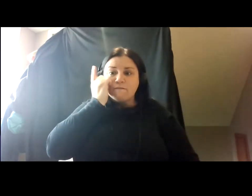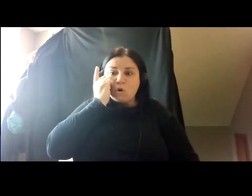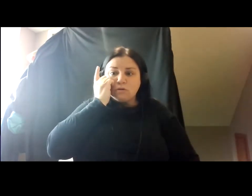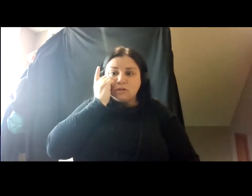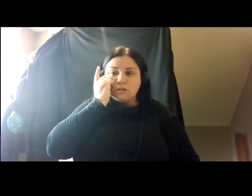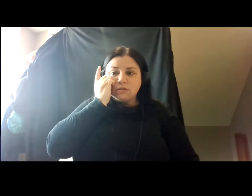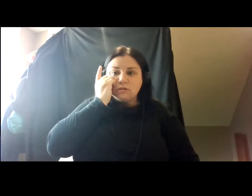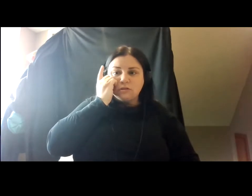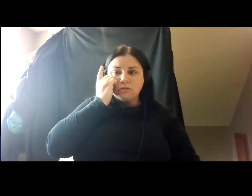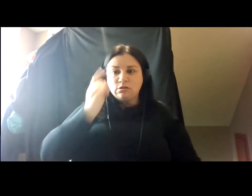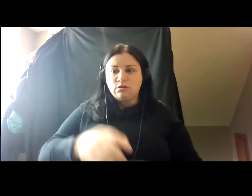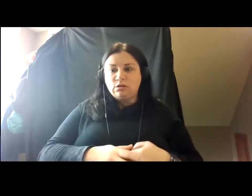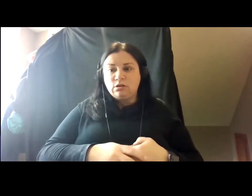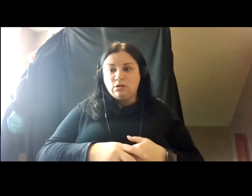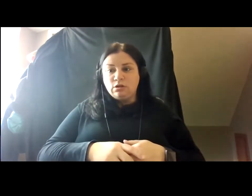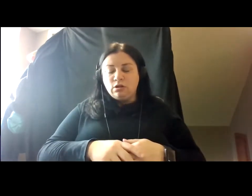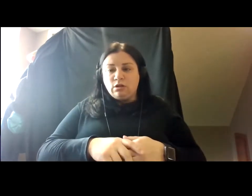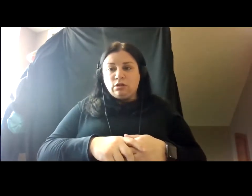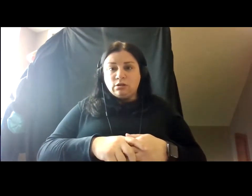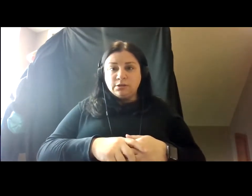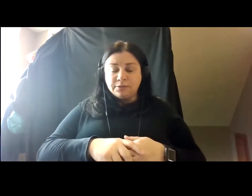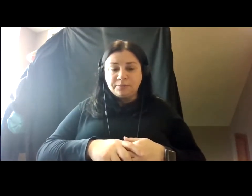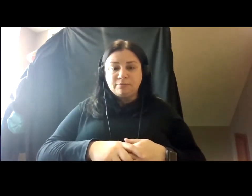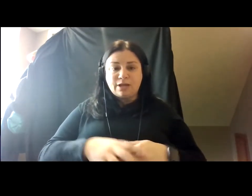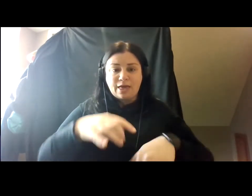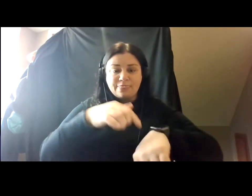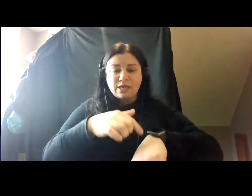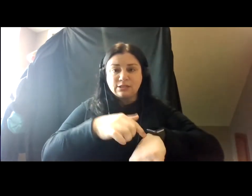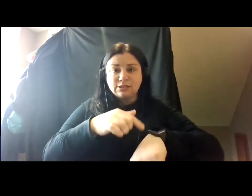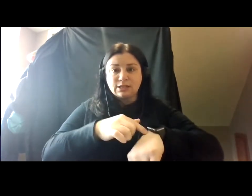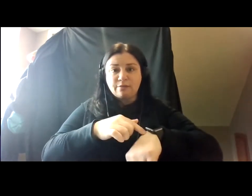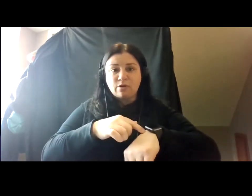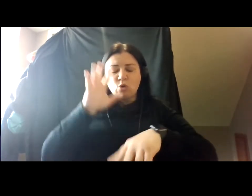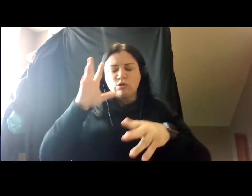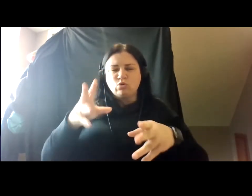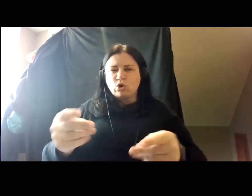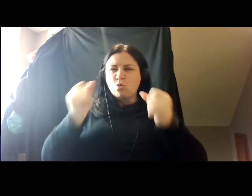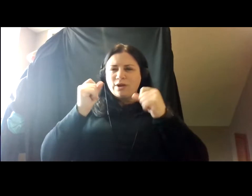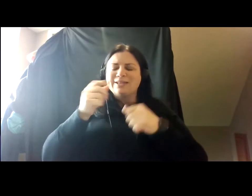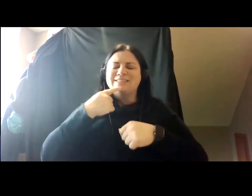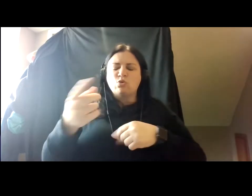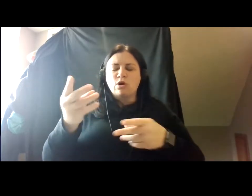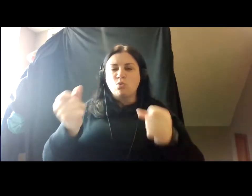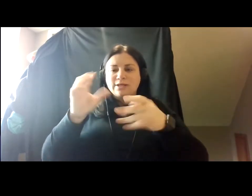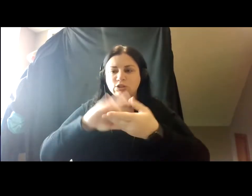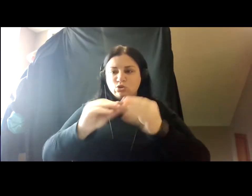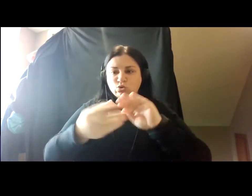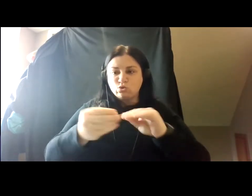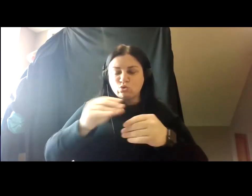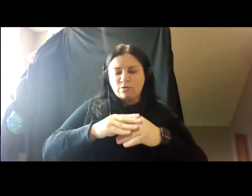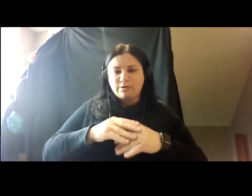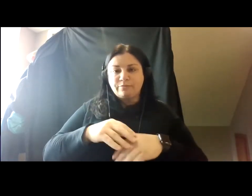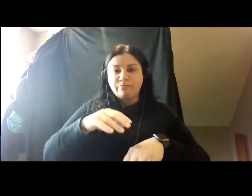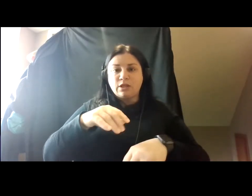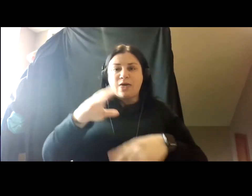you're doing currently. And at the time, I'll do a quick story here. In